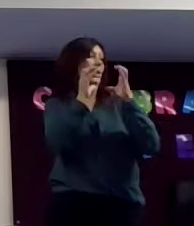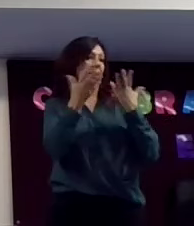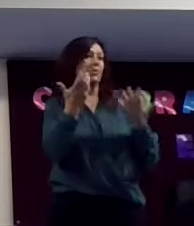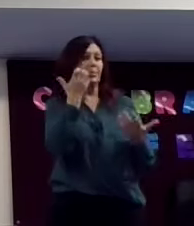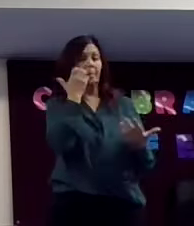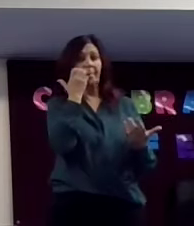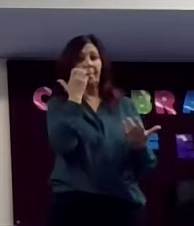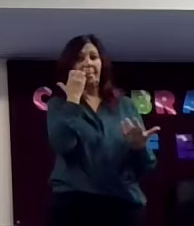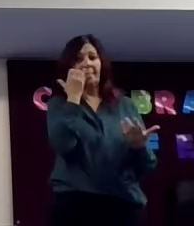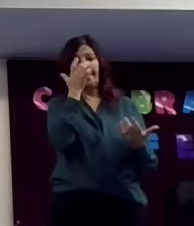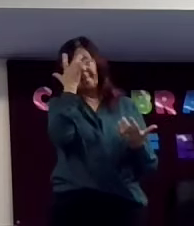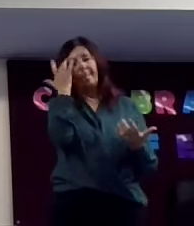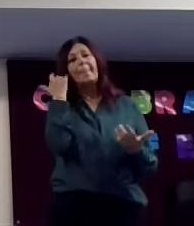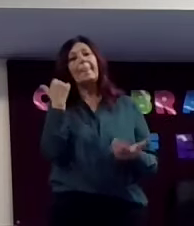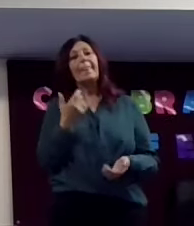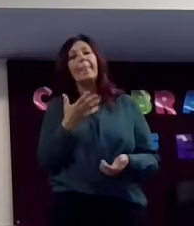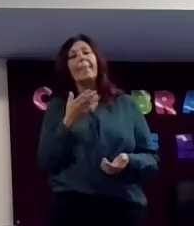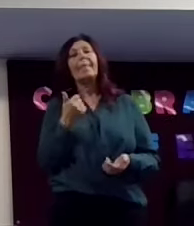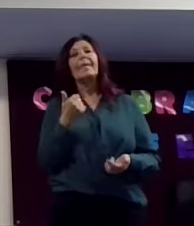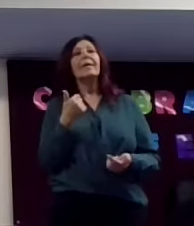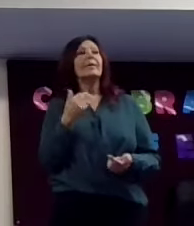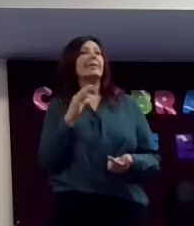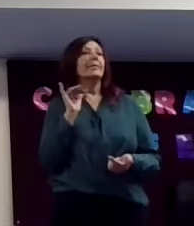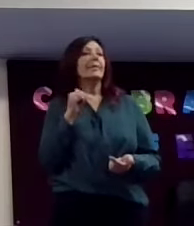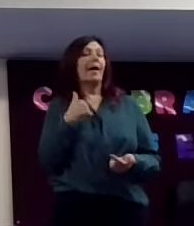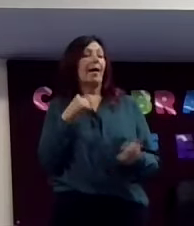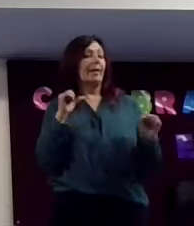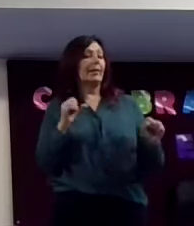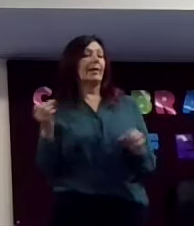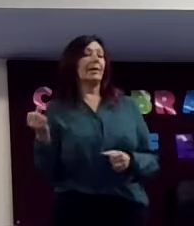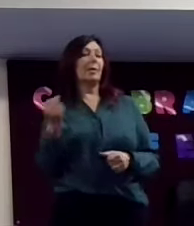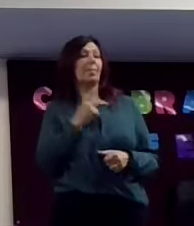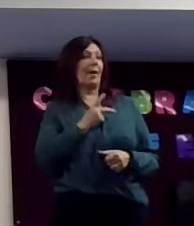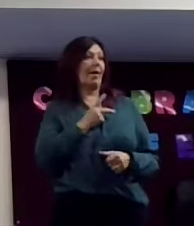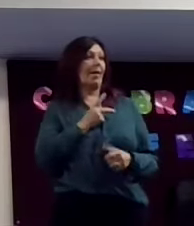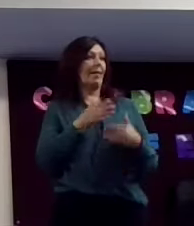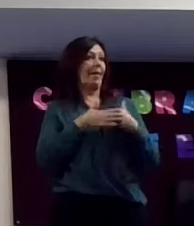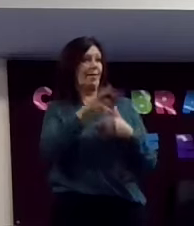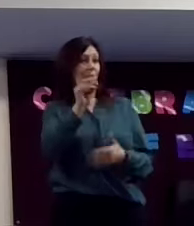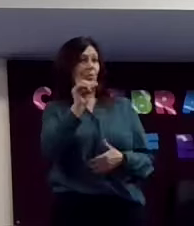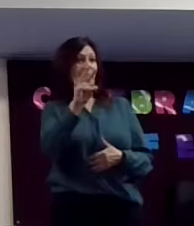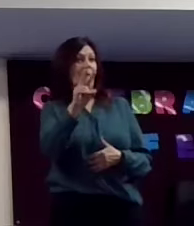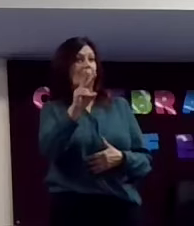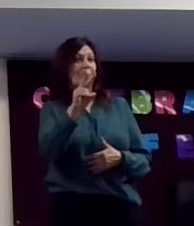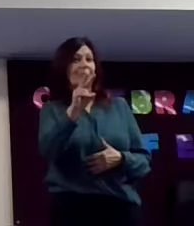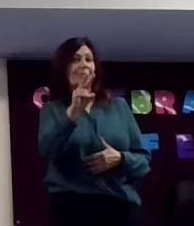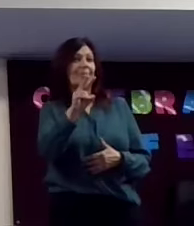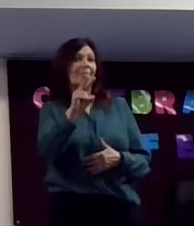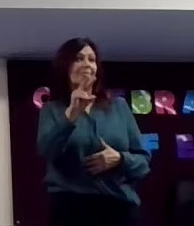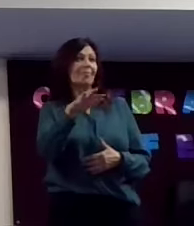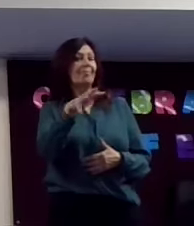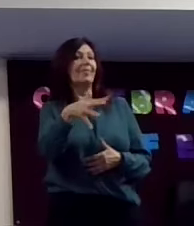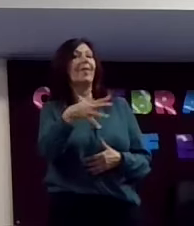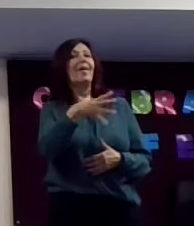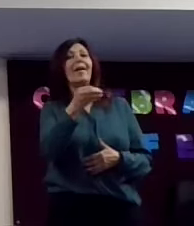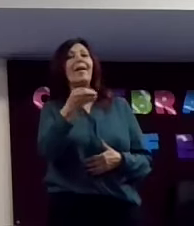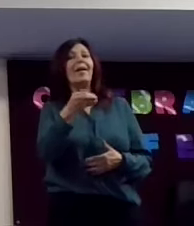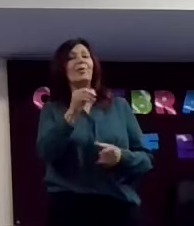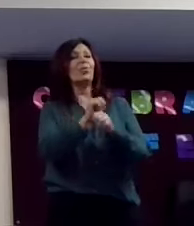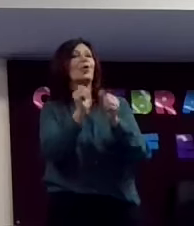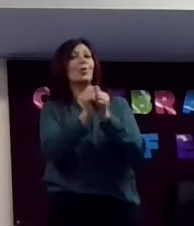communication, and that I can come back after November 5 and